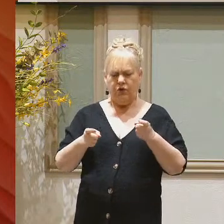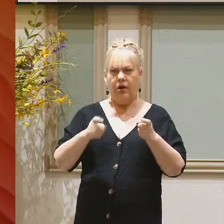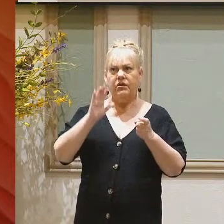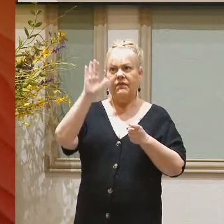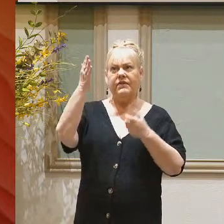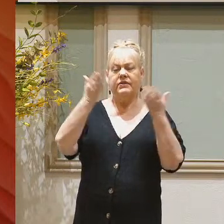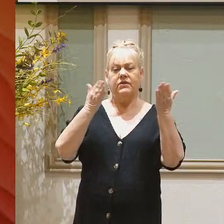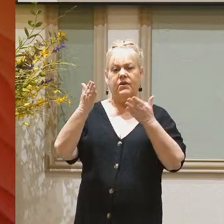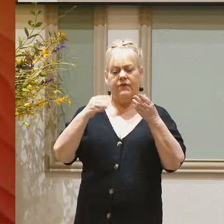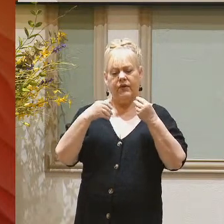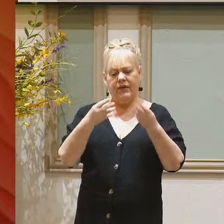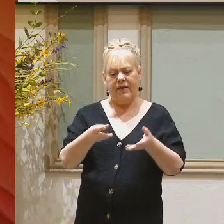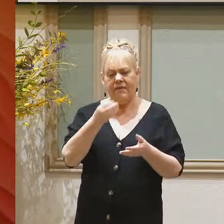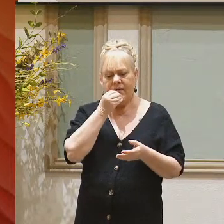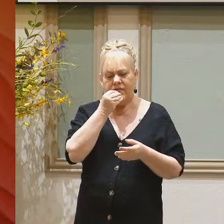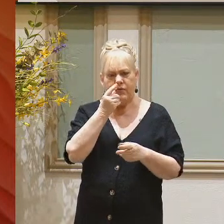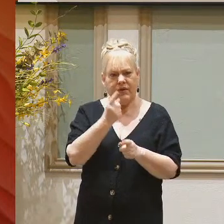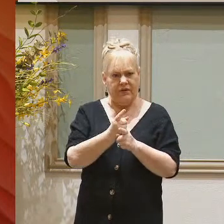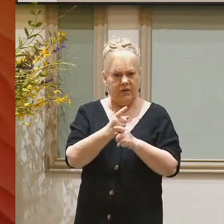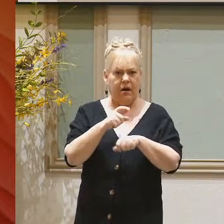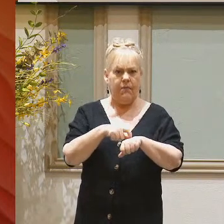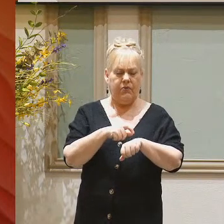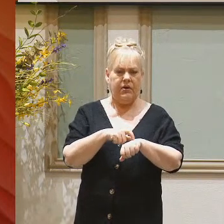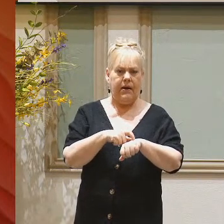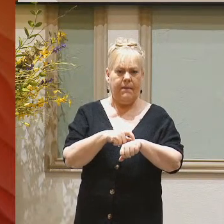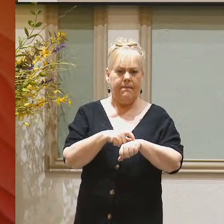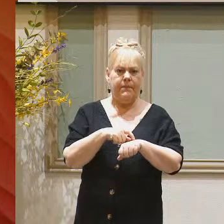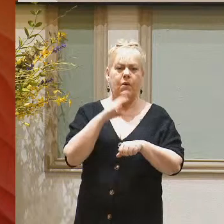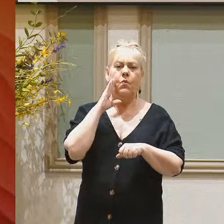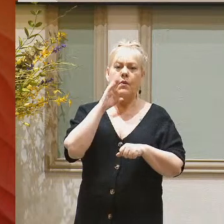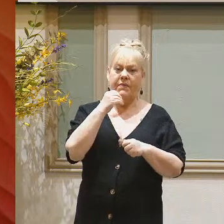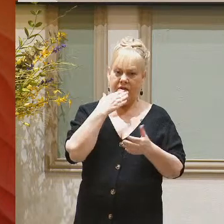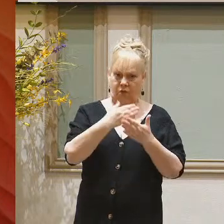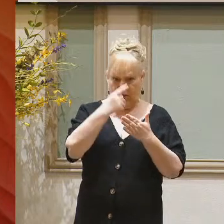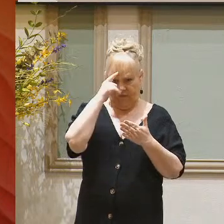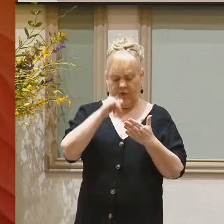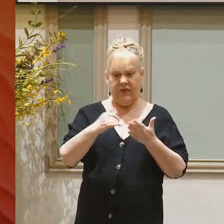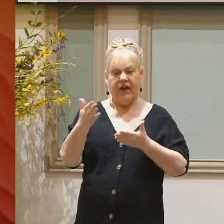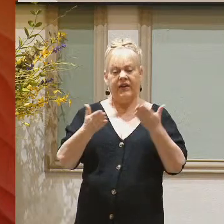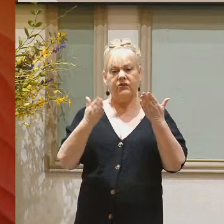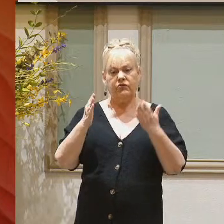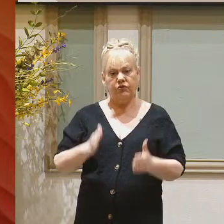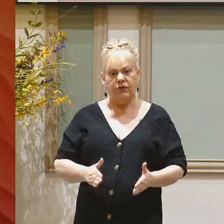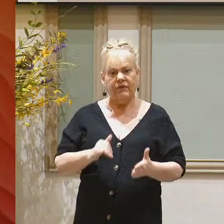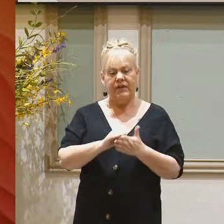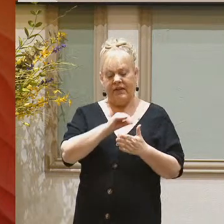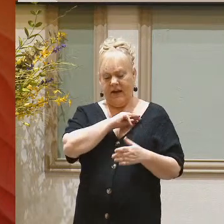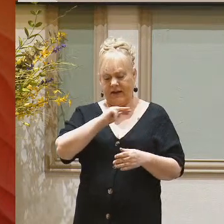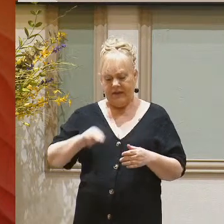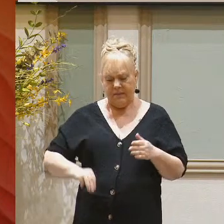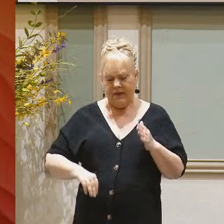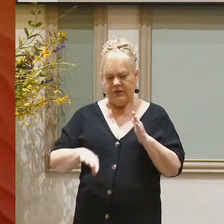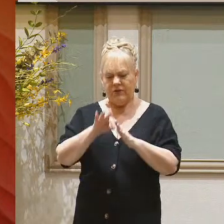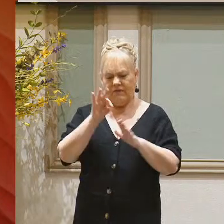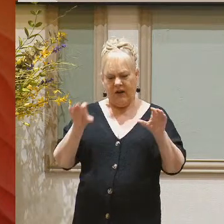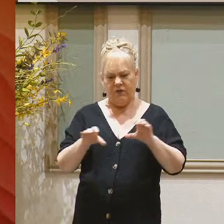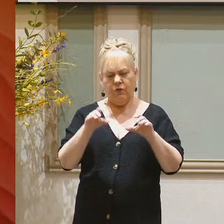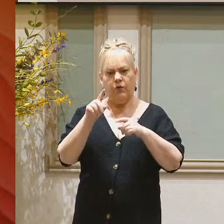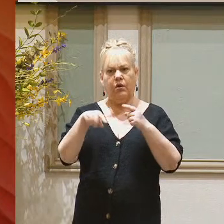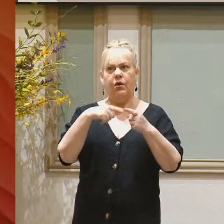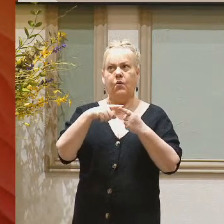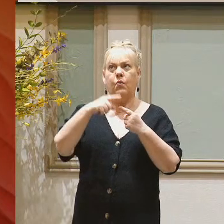give them their food allowance at the proper time? It will be good for that servant whom the master finds doing so when